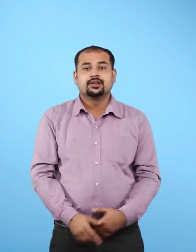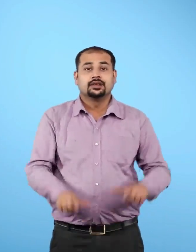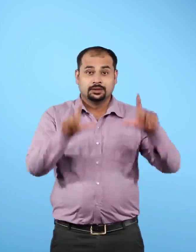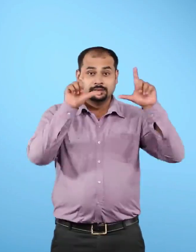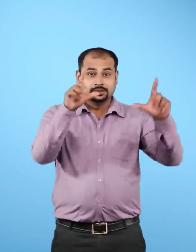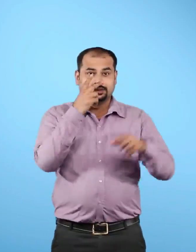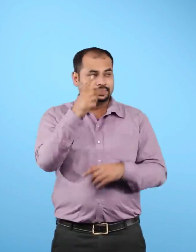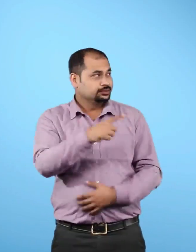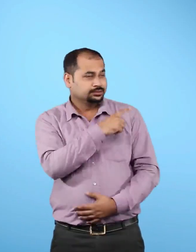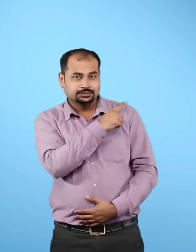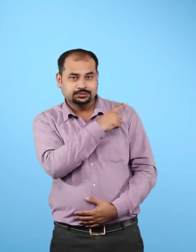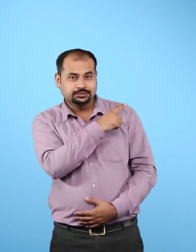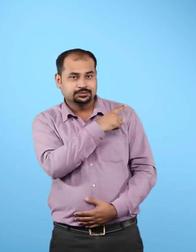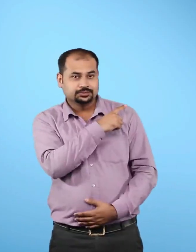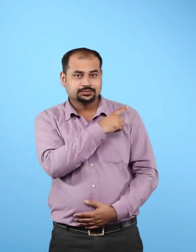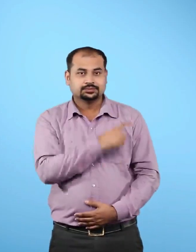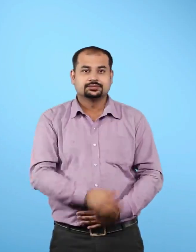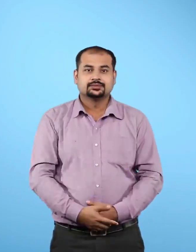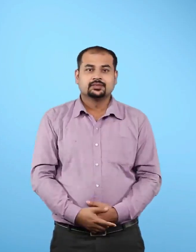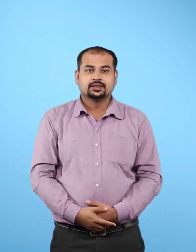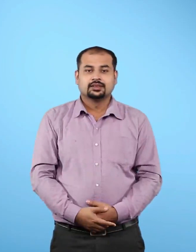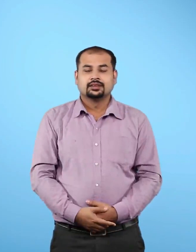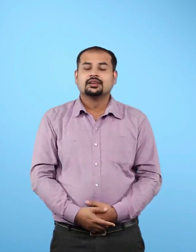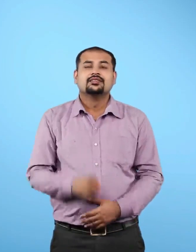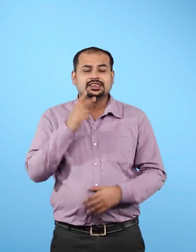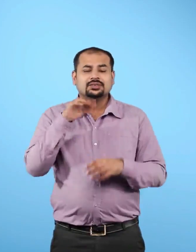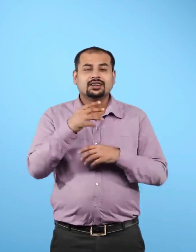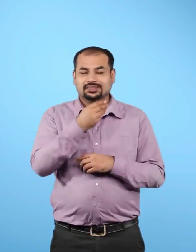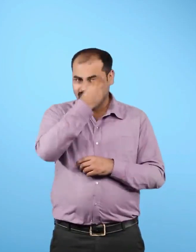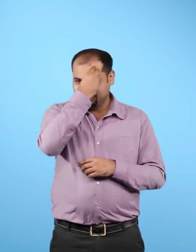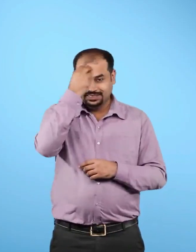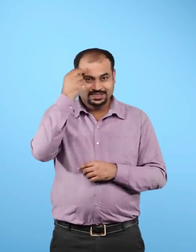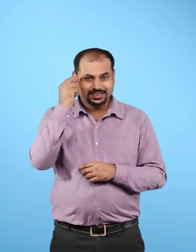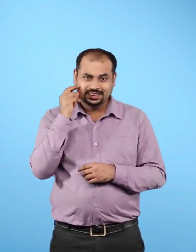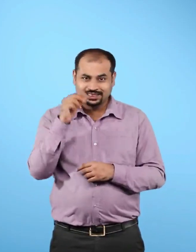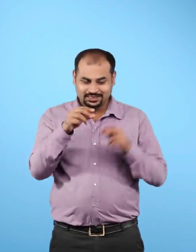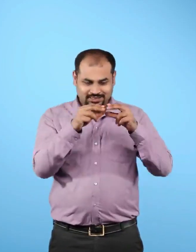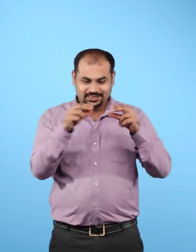On top of the page, there is a lady finger put up against a measuring scale.